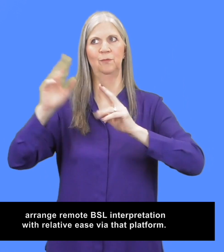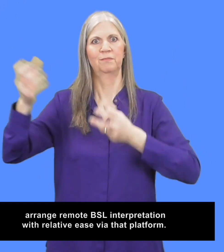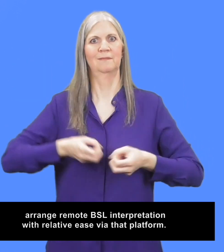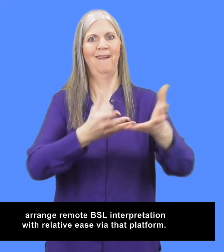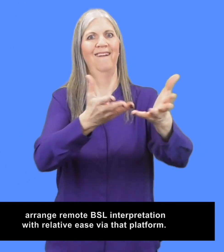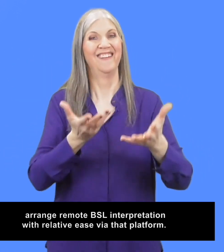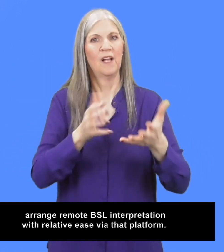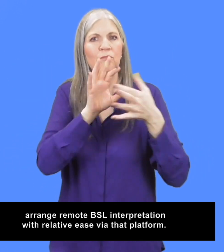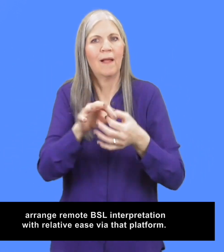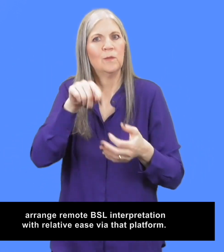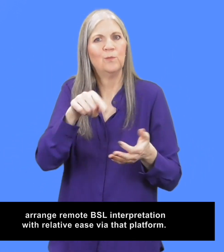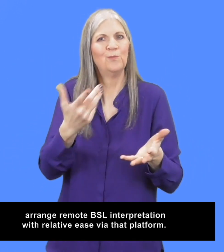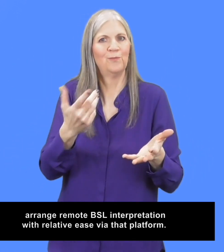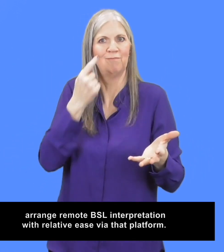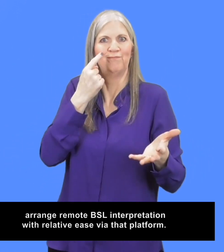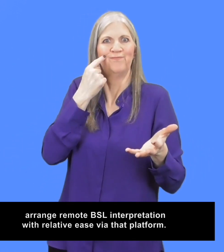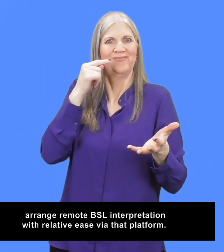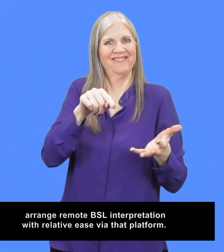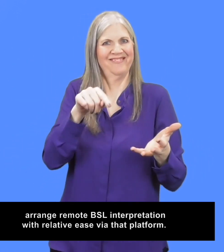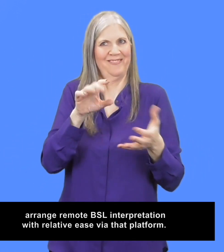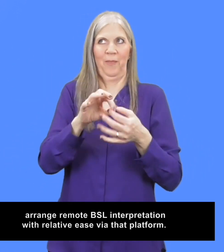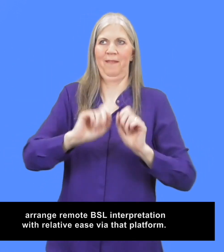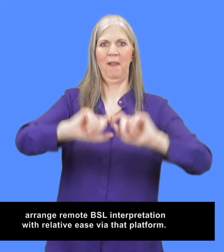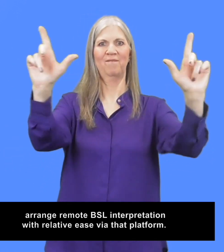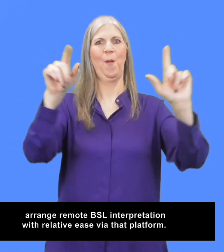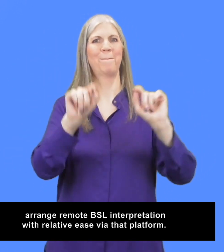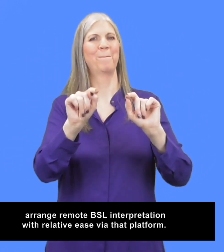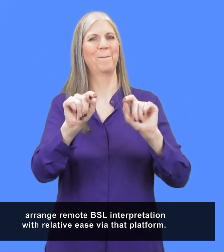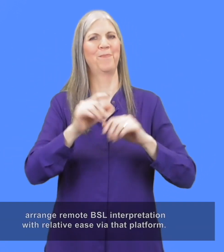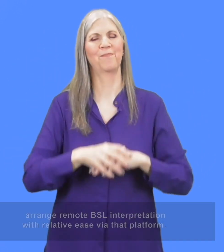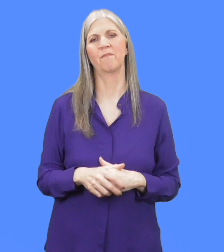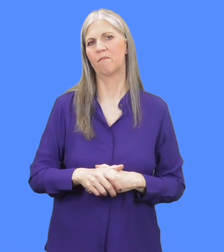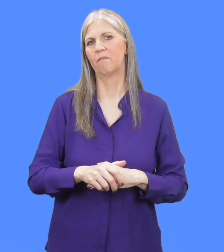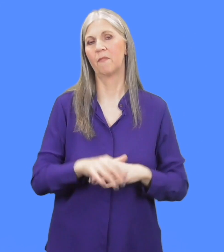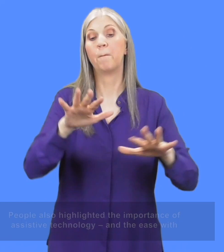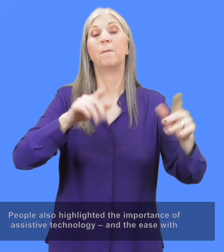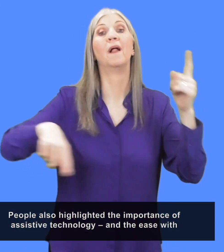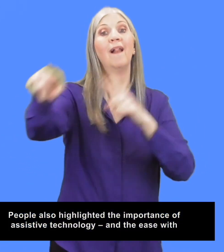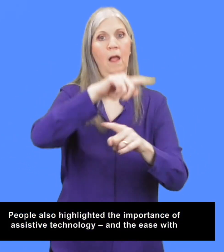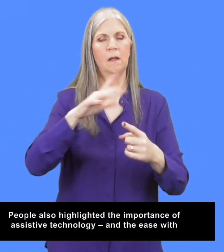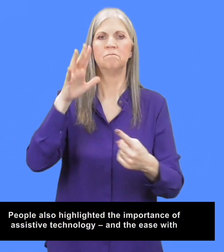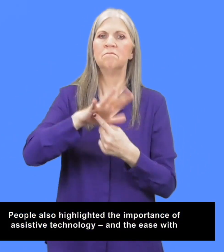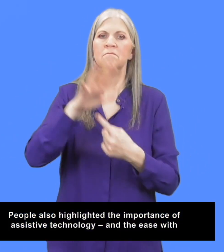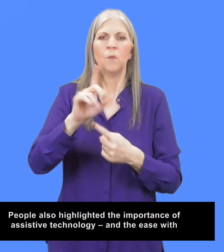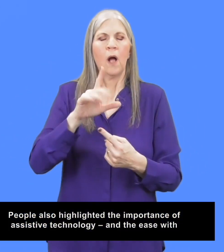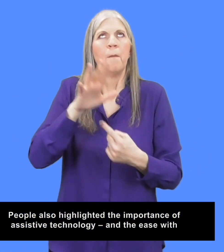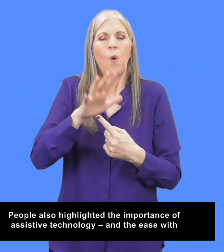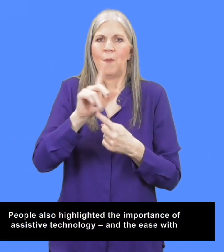relative ease via that platform. People also highlighted the importance of